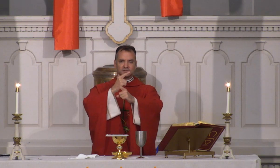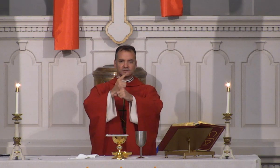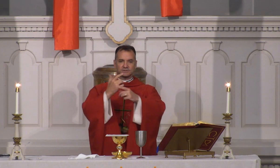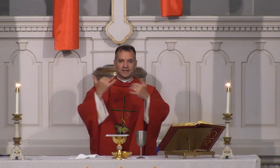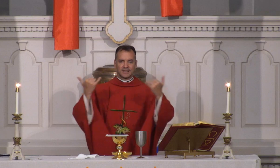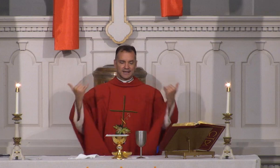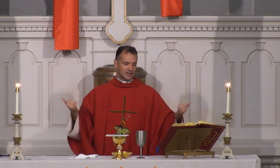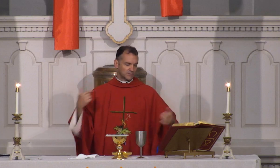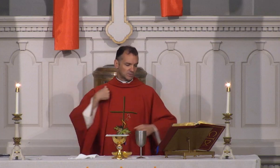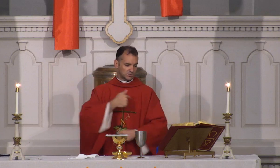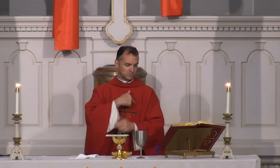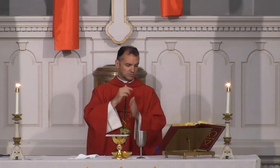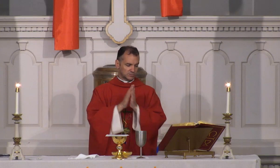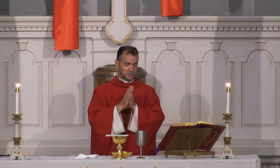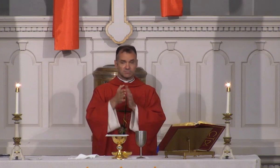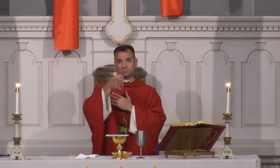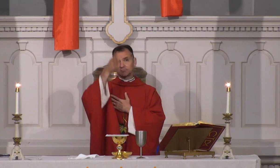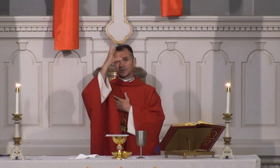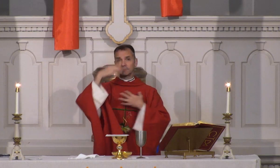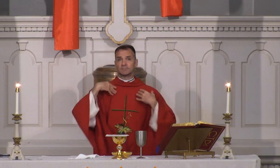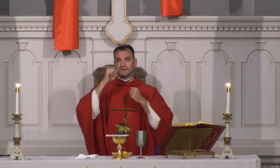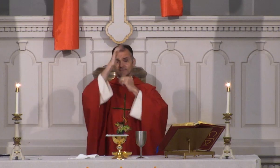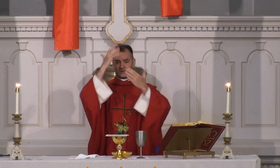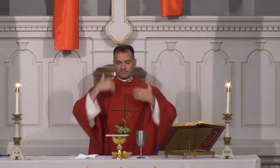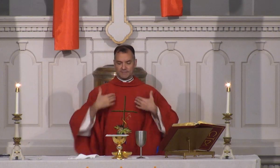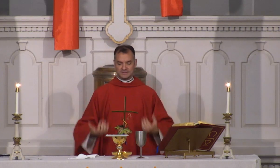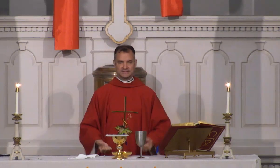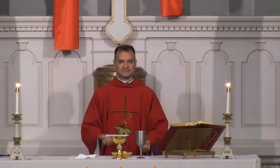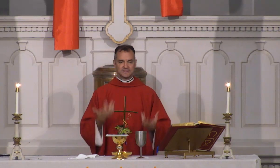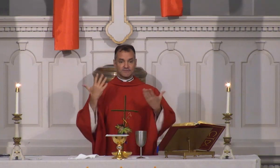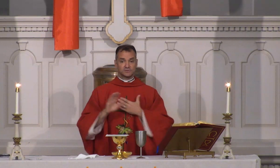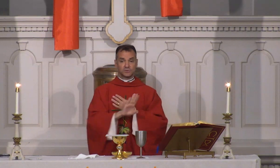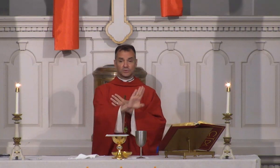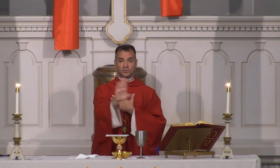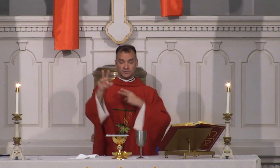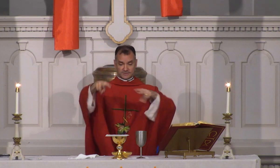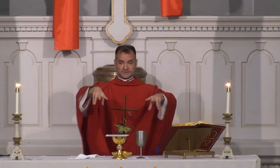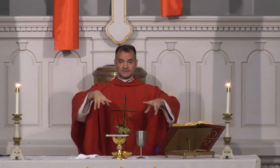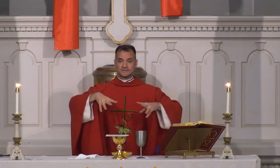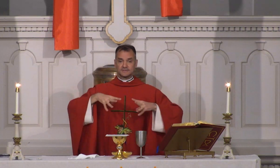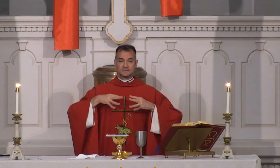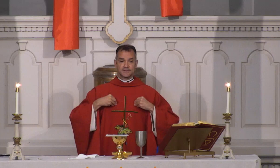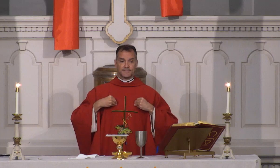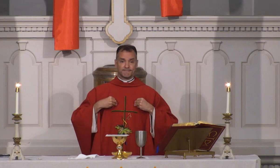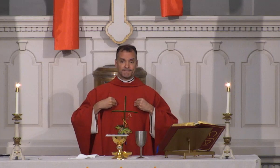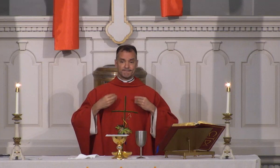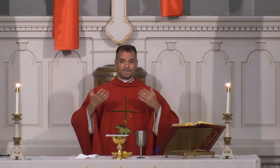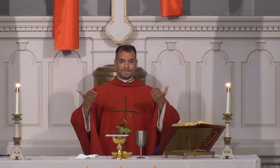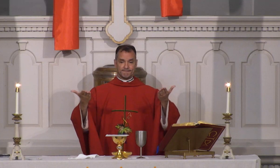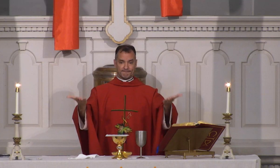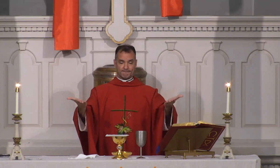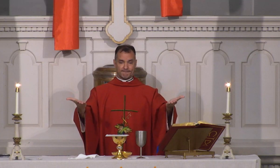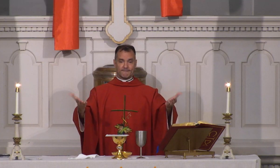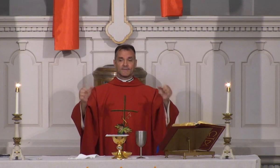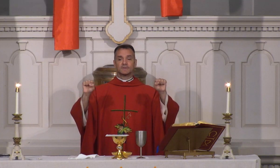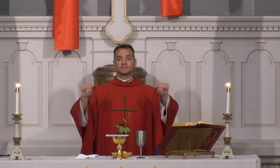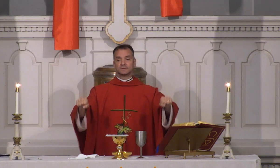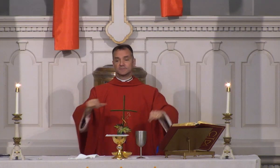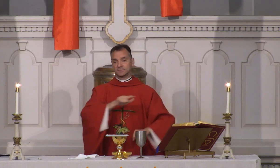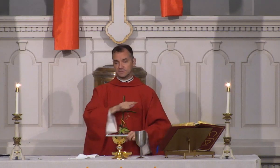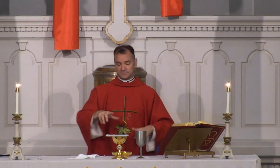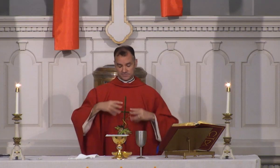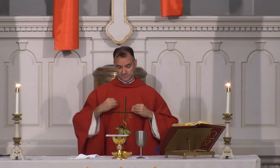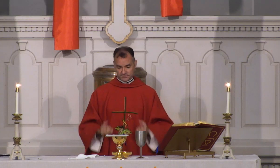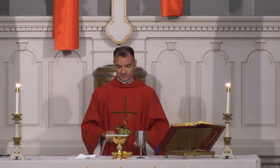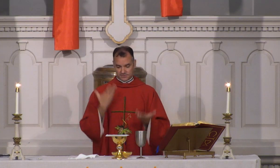Pray, brothers and sisters, that my sacrifice and yours may be acceptable to God, the Almighty Father. May the